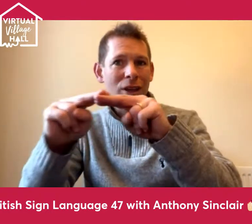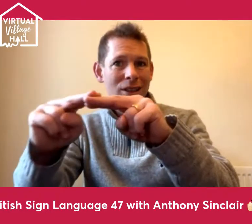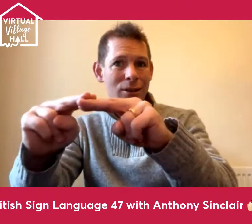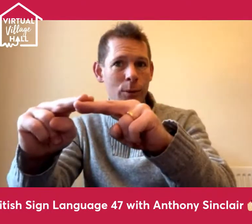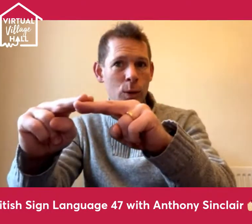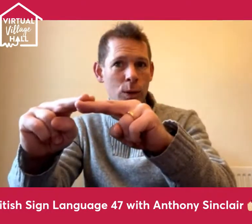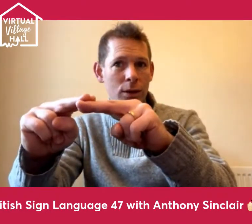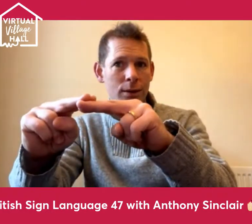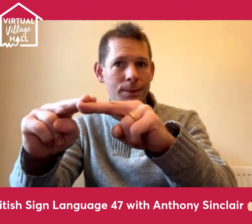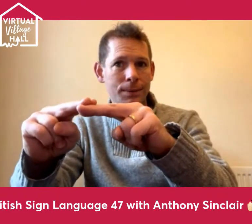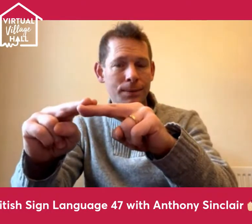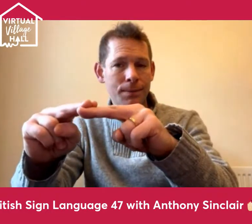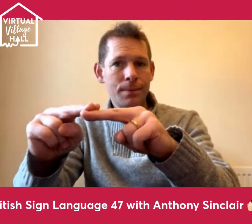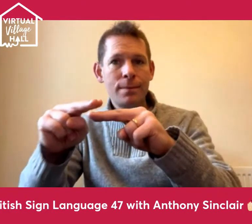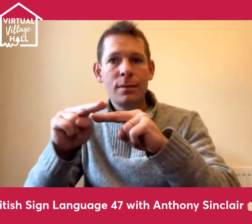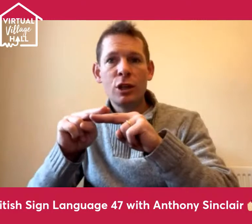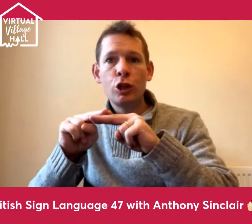So this was how we signed transport.